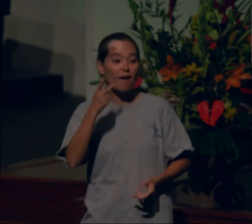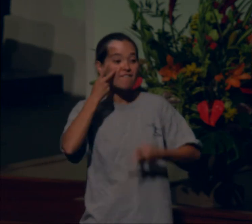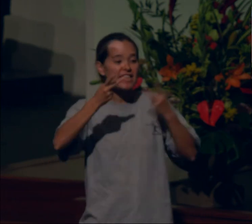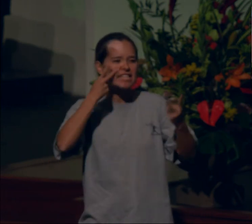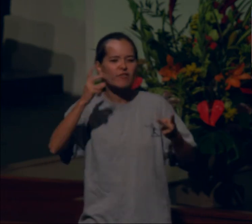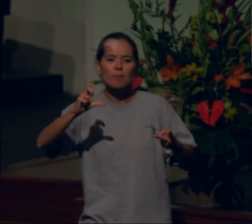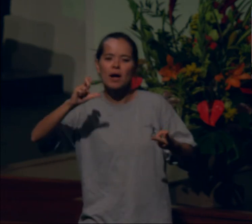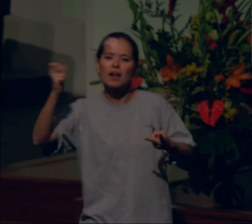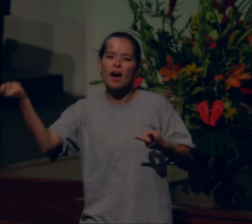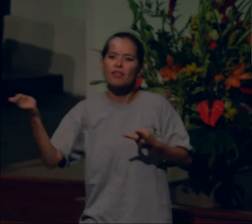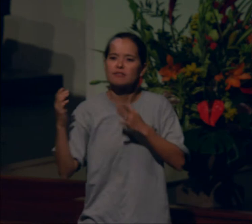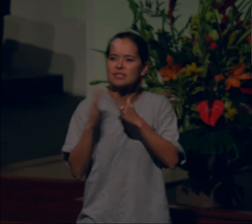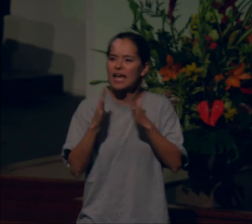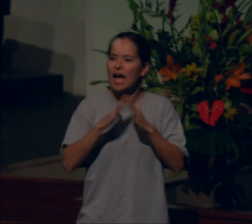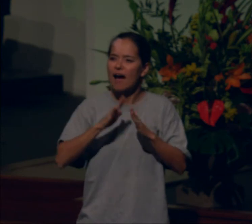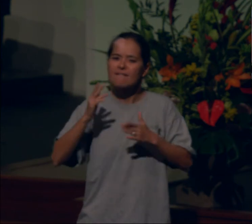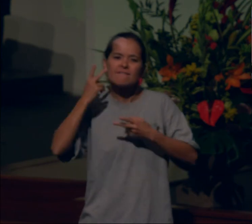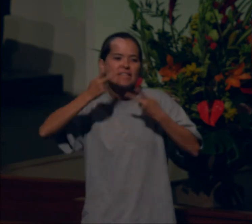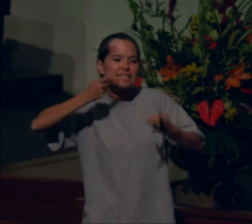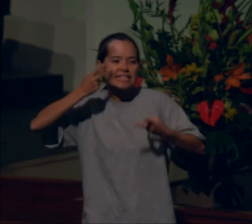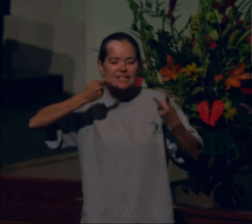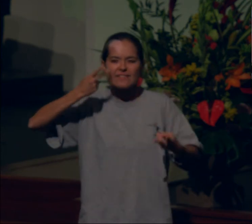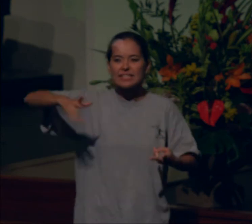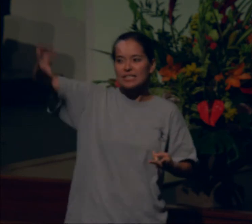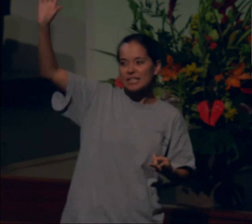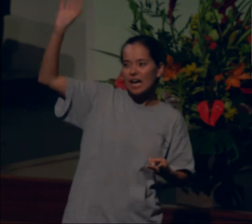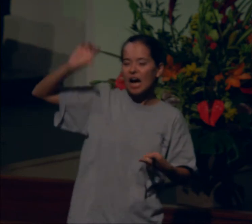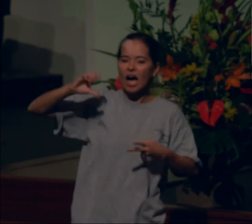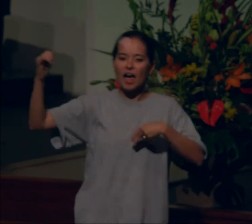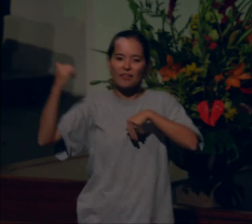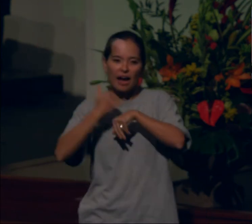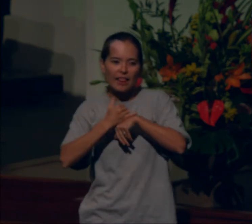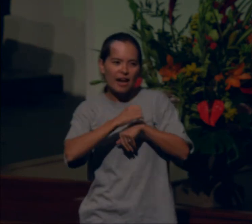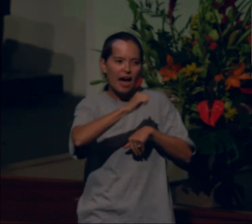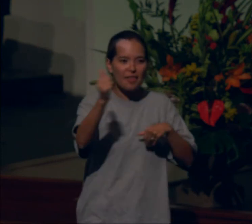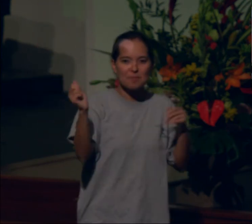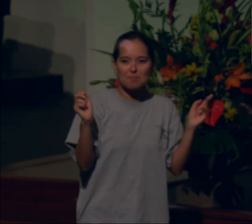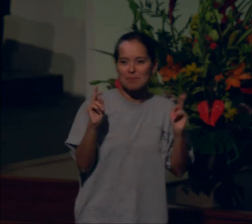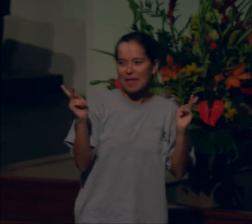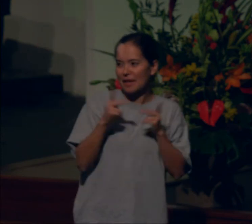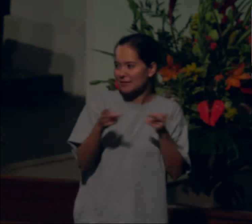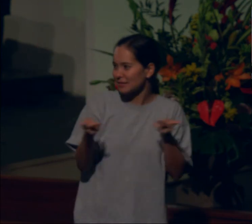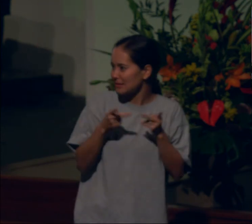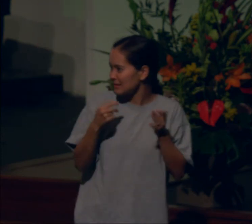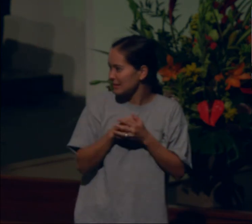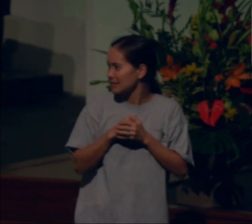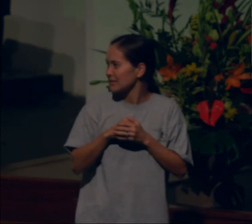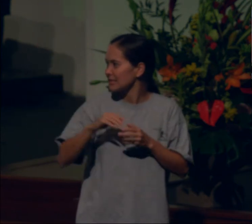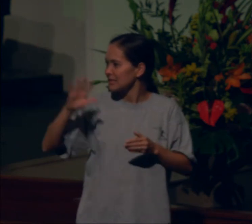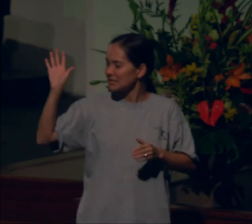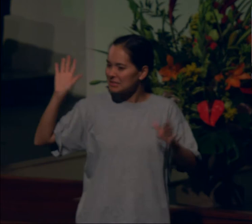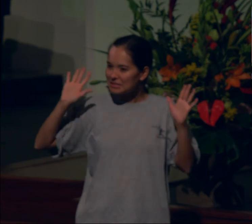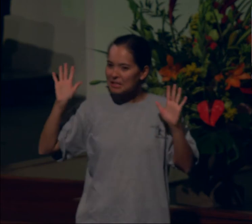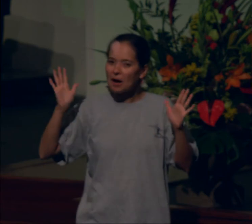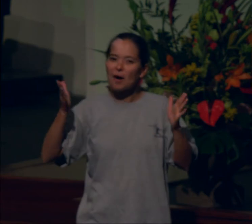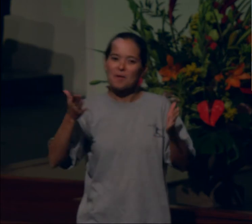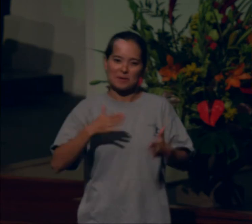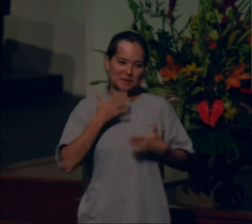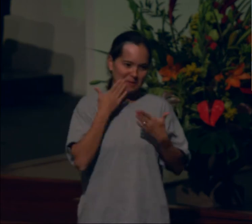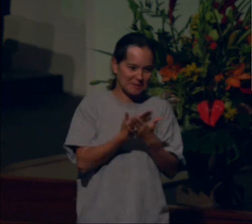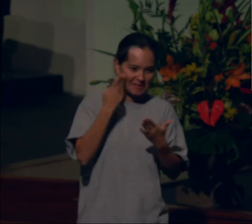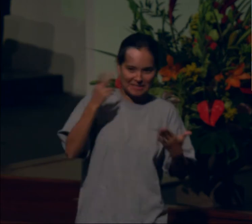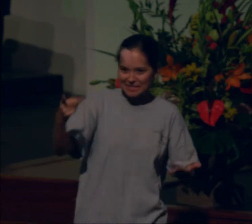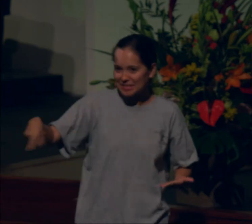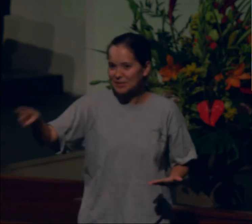of town? Let me see your hand. You're visiting from out of island. Is that how you say it around here? Well, good to see each